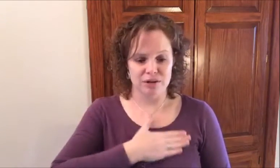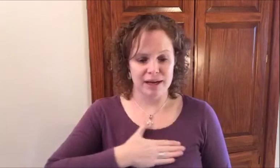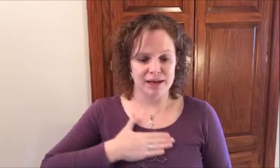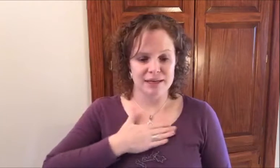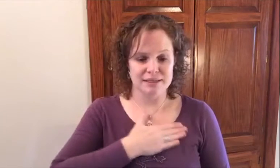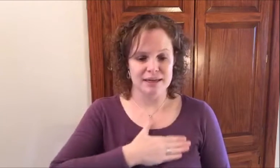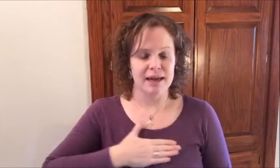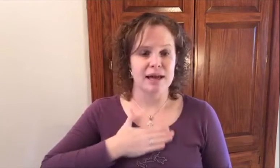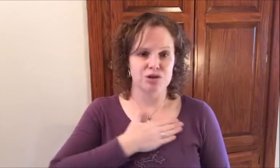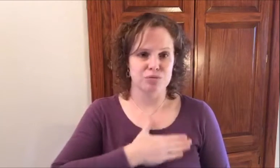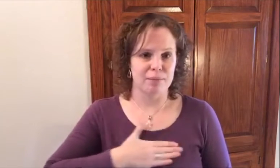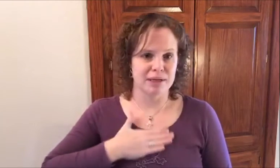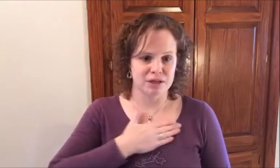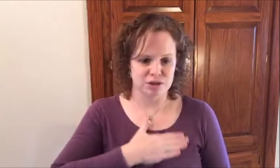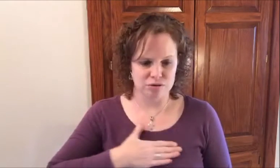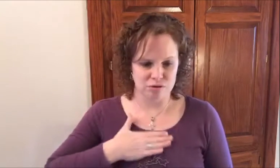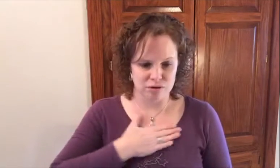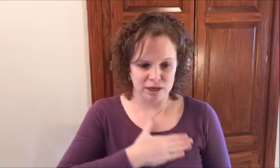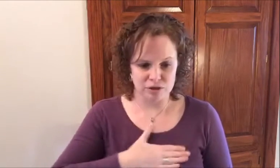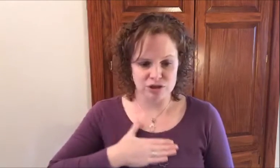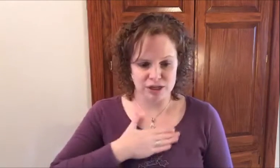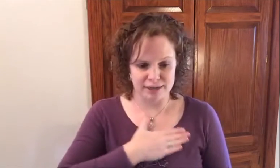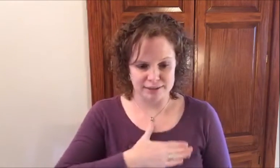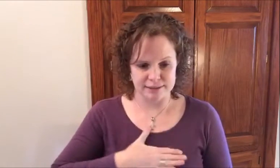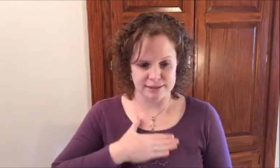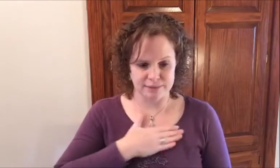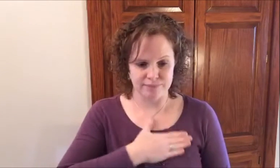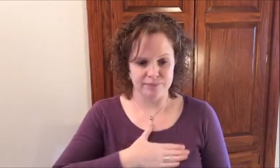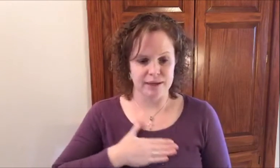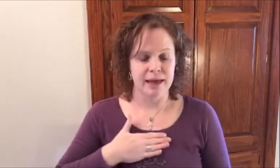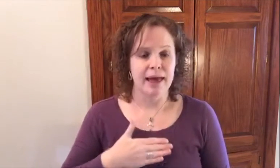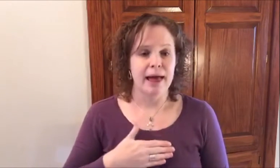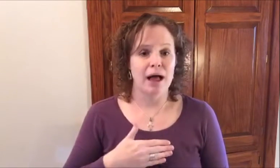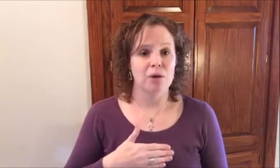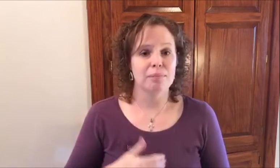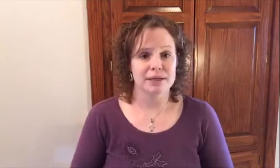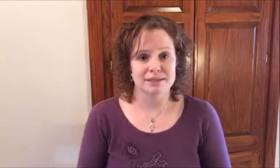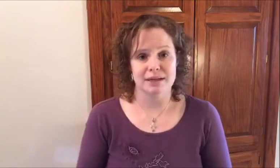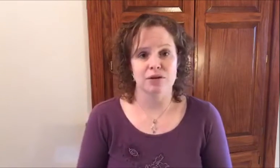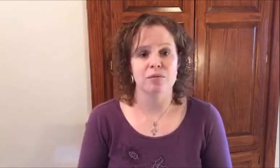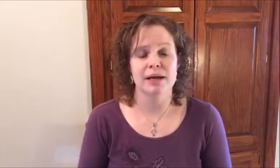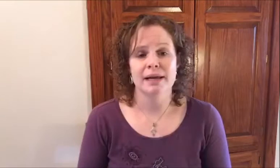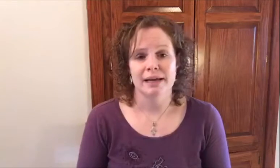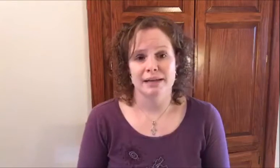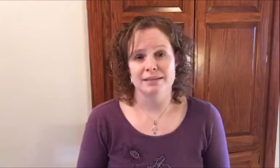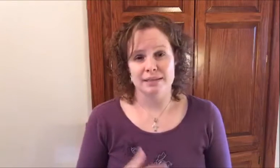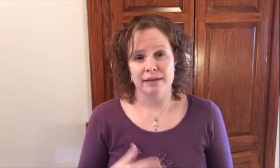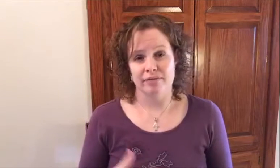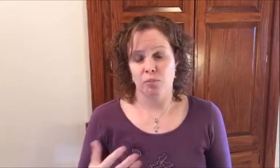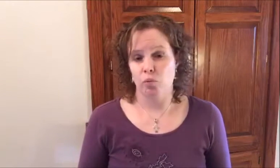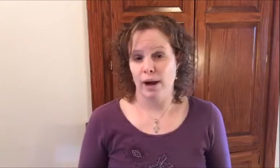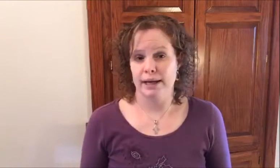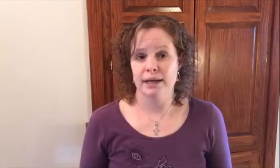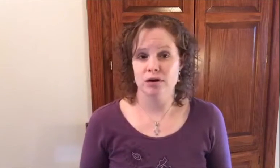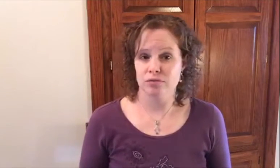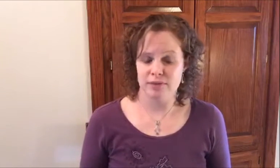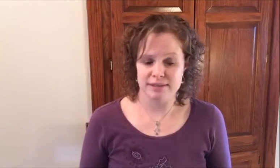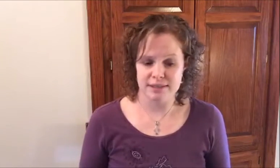your hand and you rub it in a circle on your chest. Help is another one. Instead of them whining or